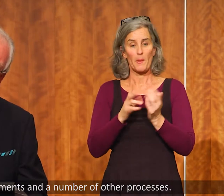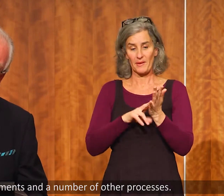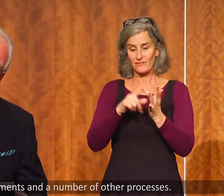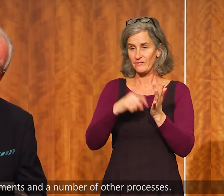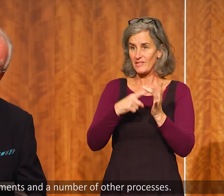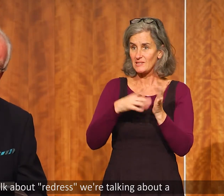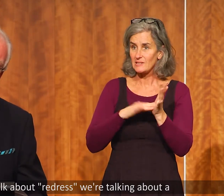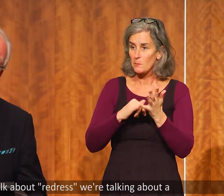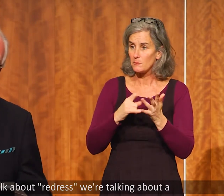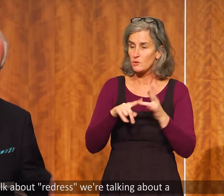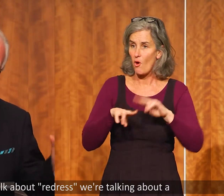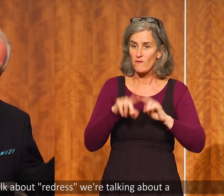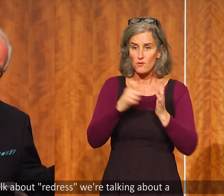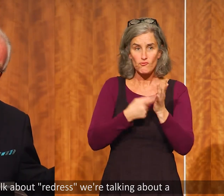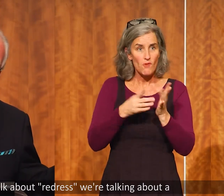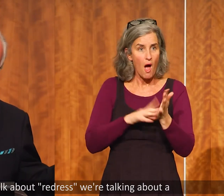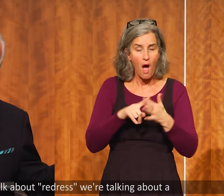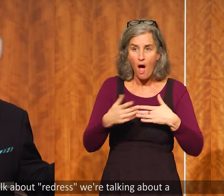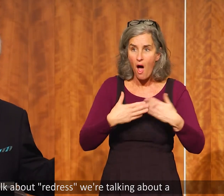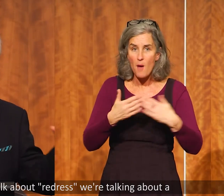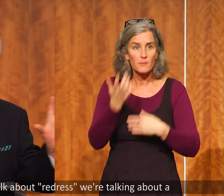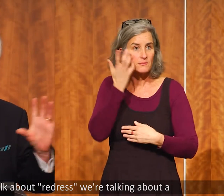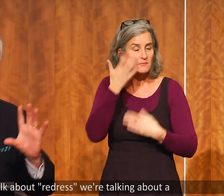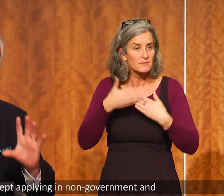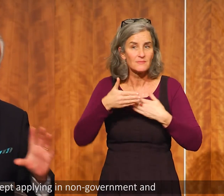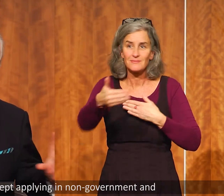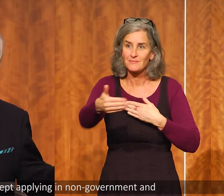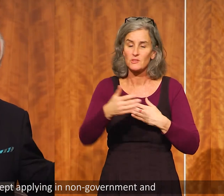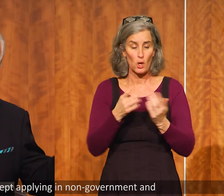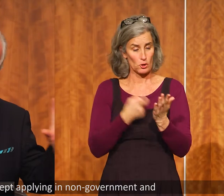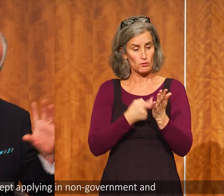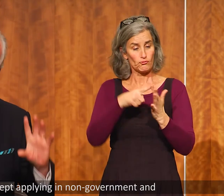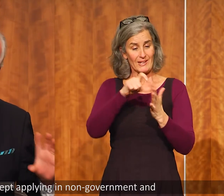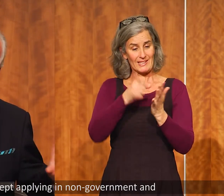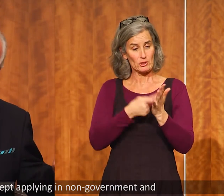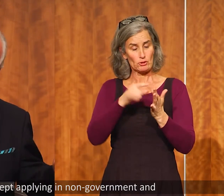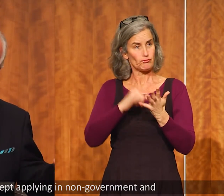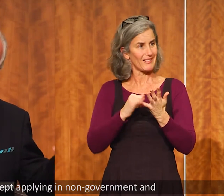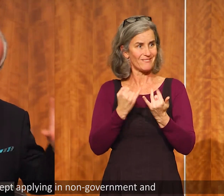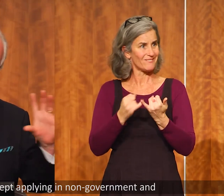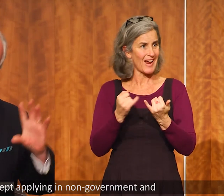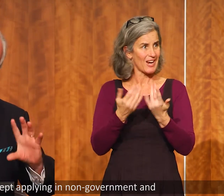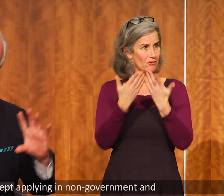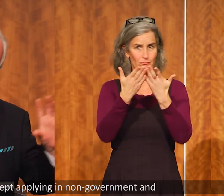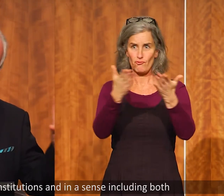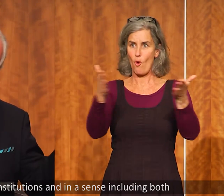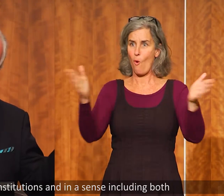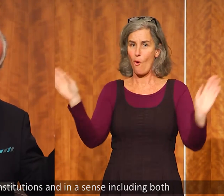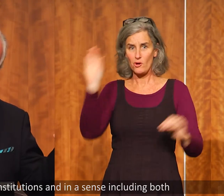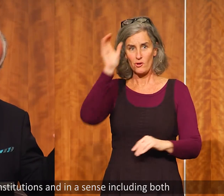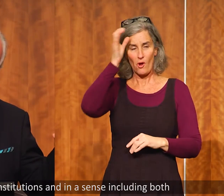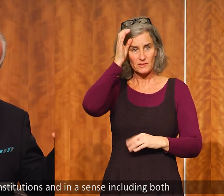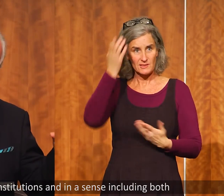other processes. So when we talk about redress, we're talking a broad concept applying in non-government and